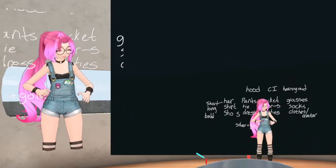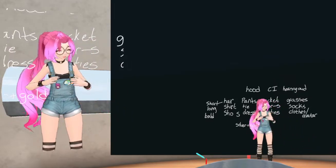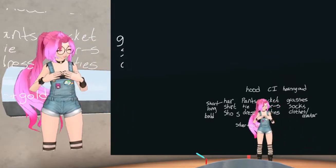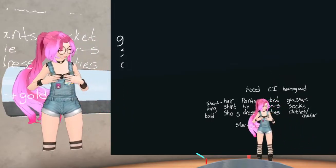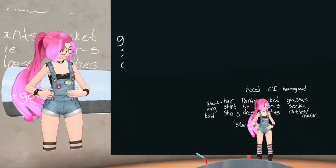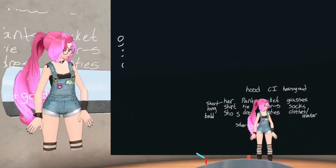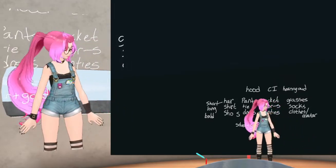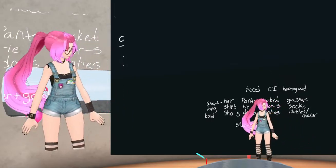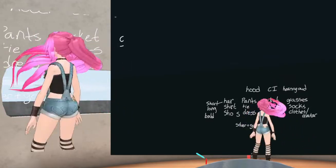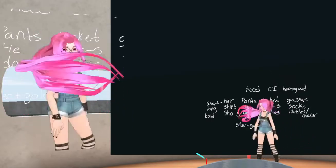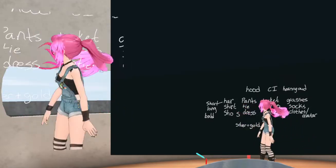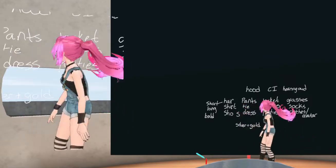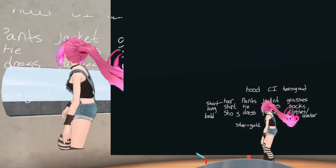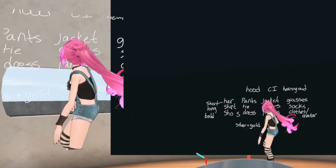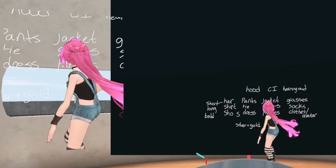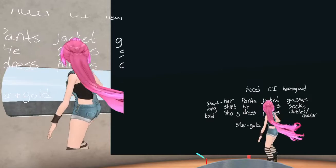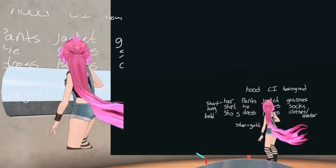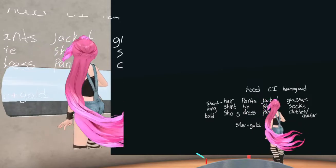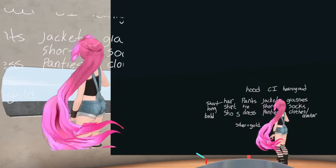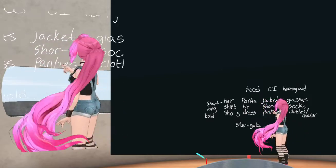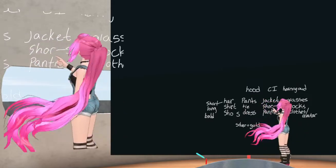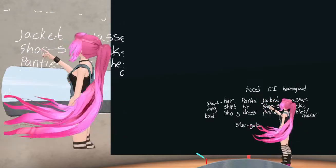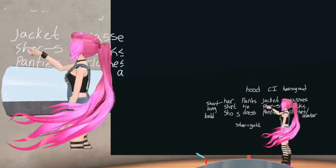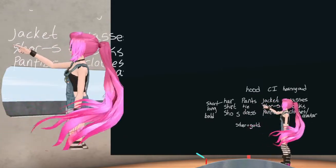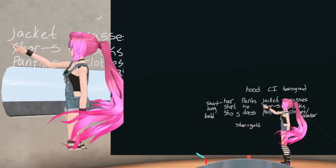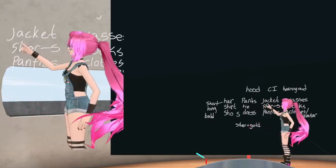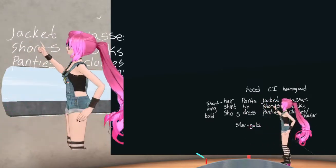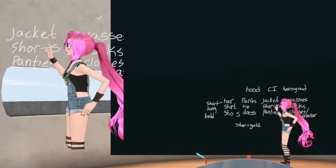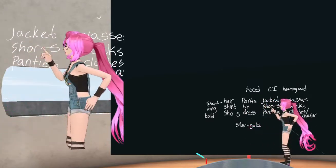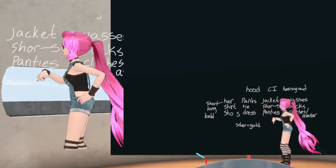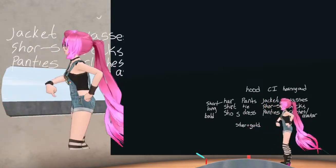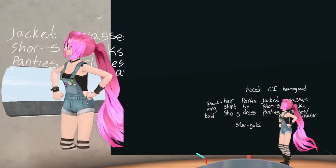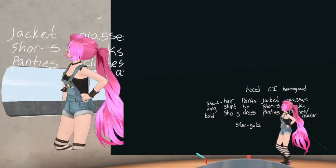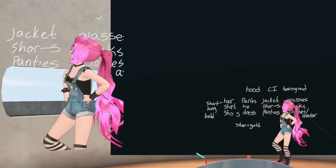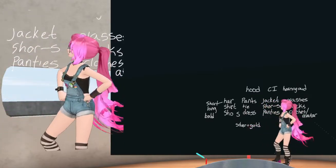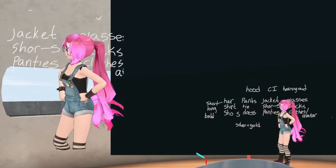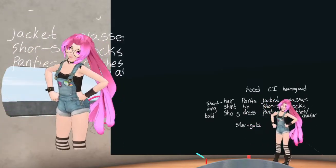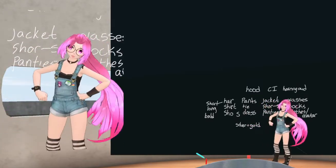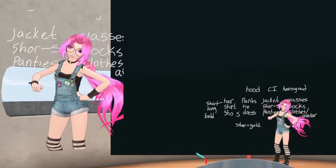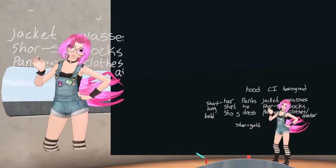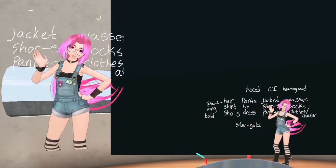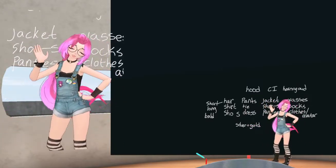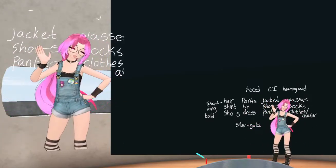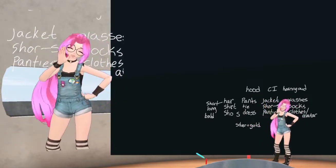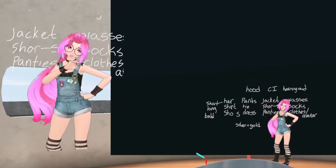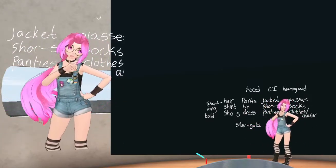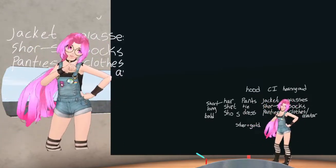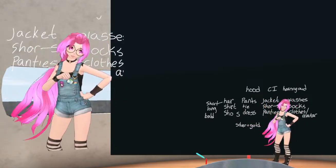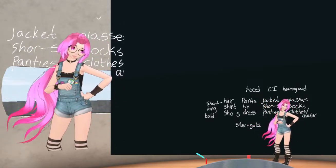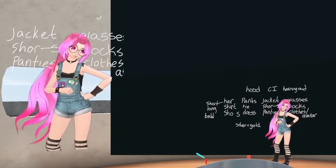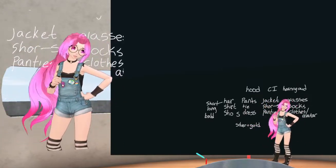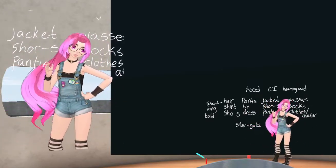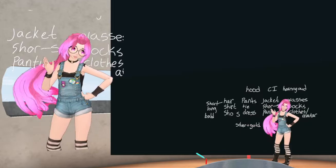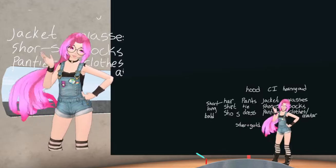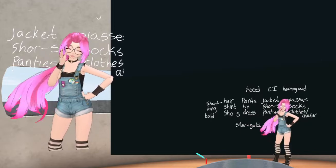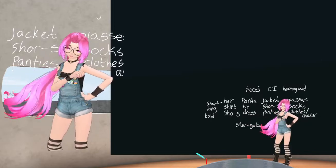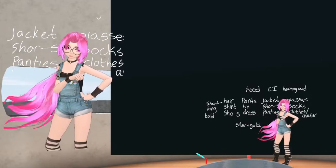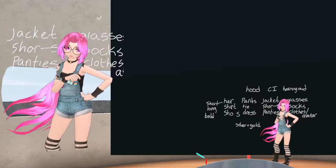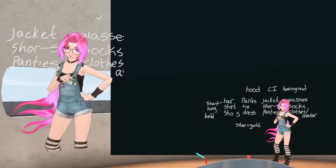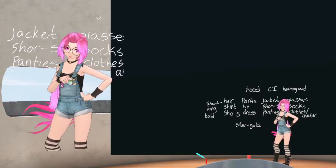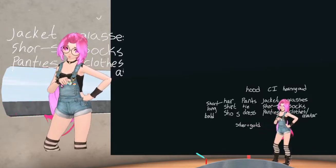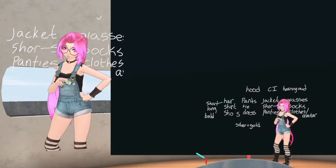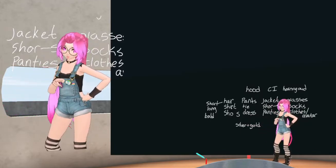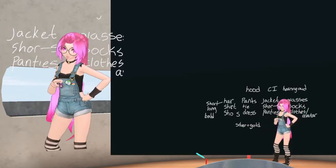chest, going downwards. Yes. And then jacket. Okay, I bet you $1 million you can guess this. Just